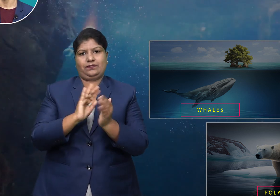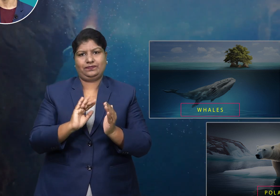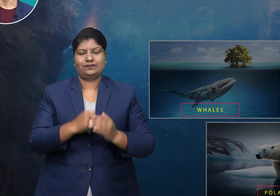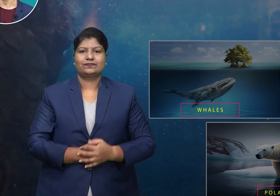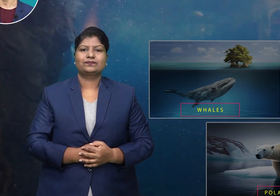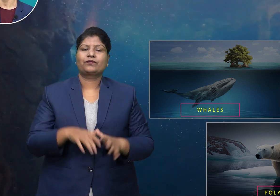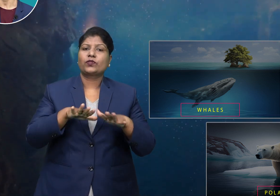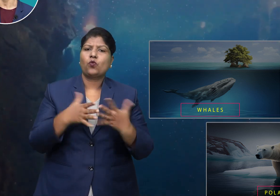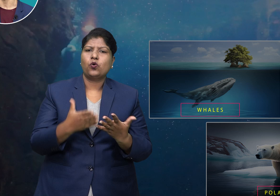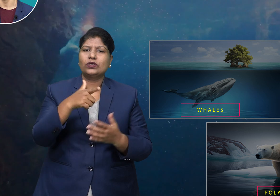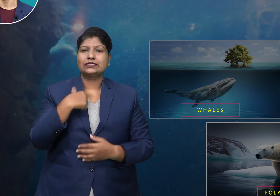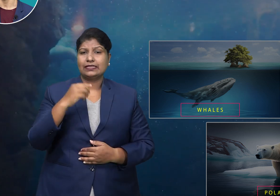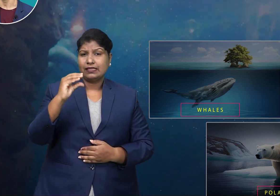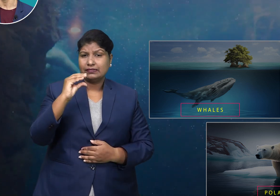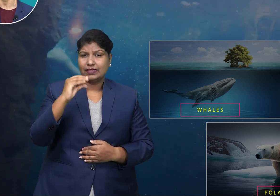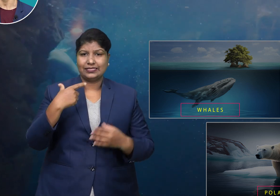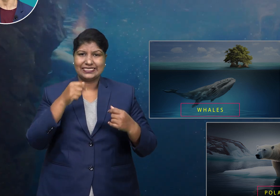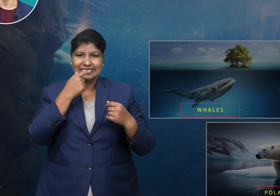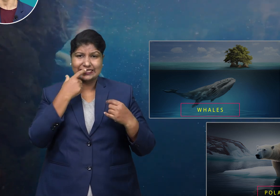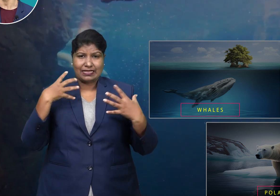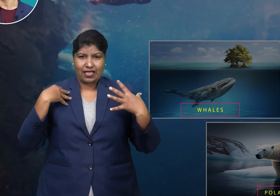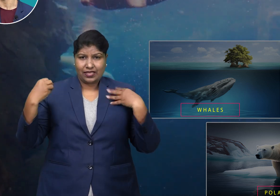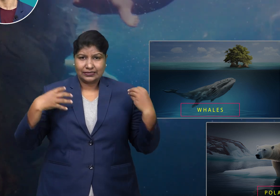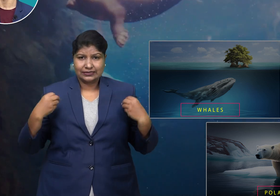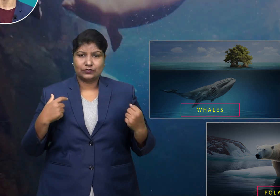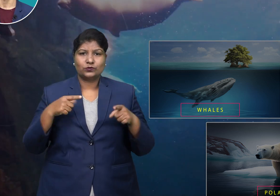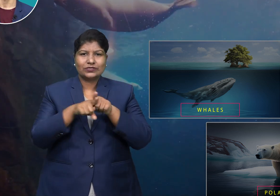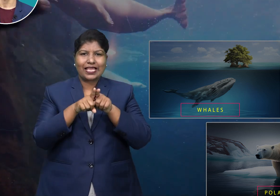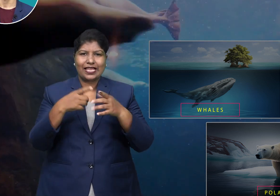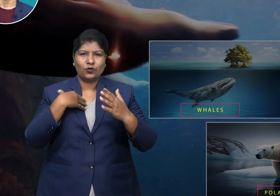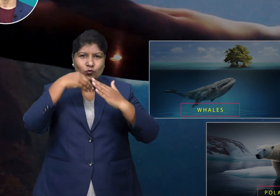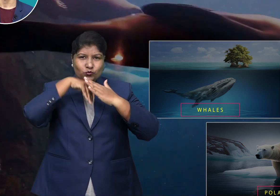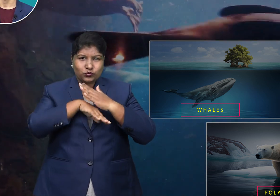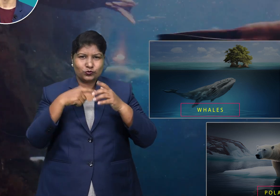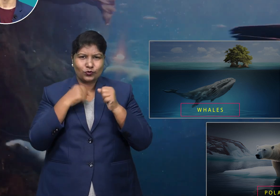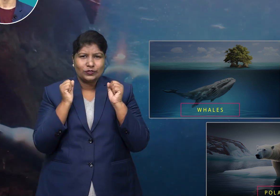Or a thick fur coat or hair covering their bodies.